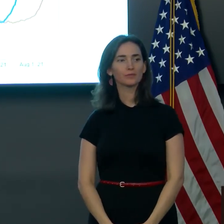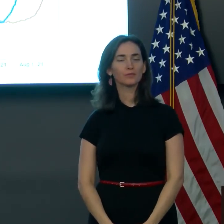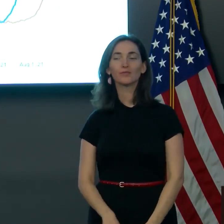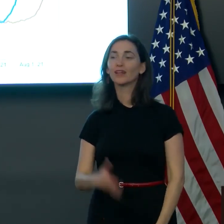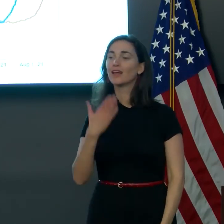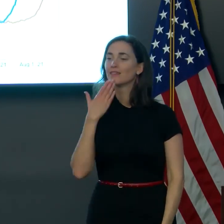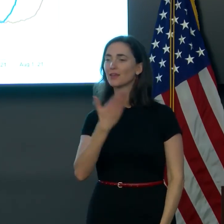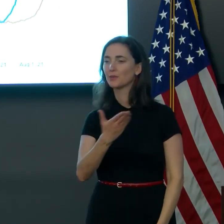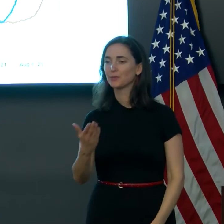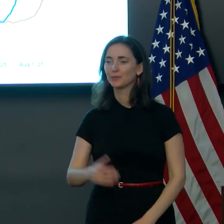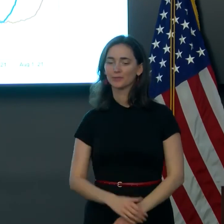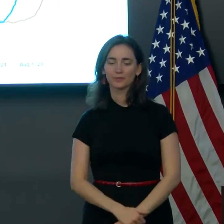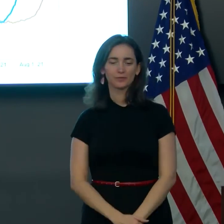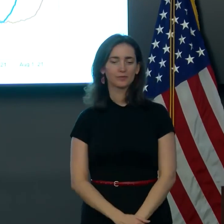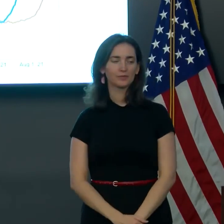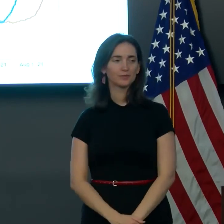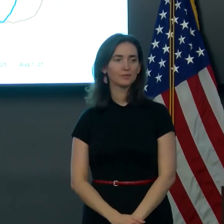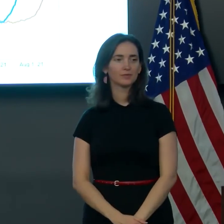Thank you.